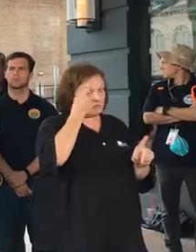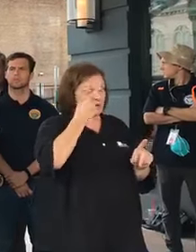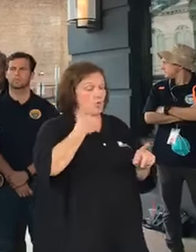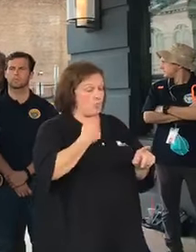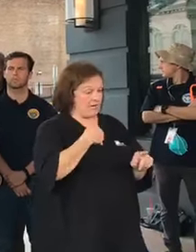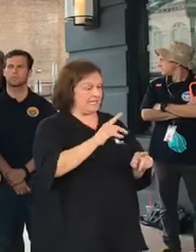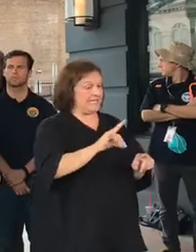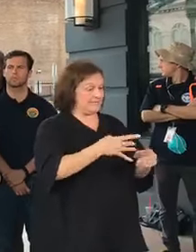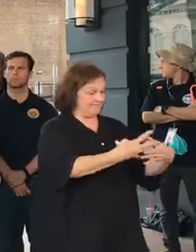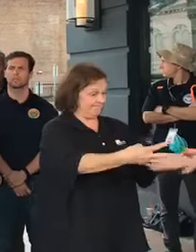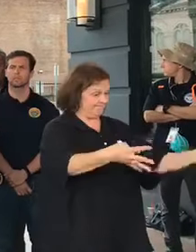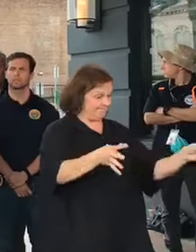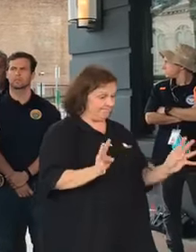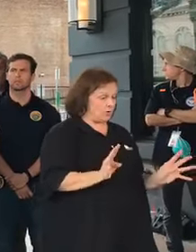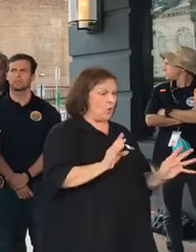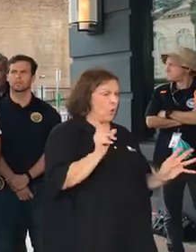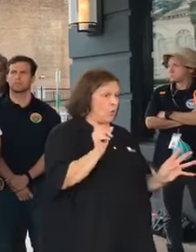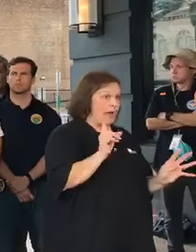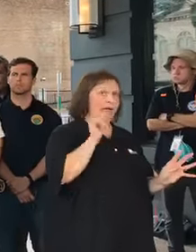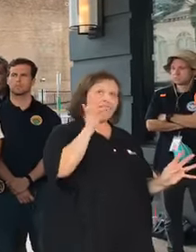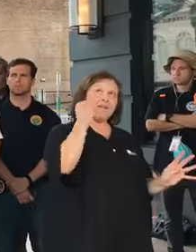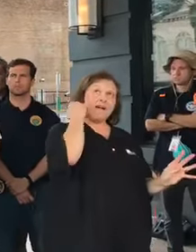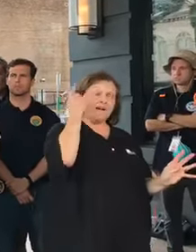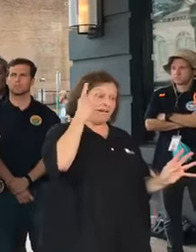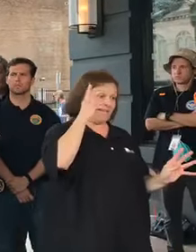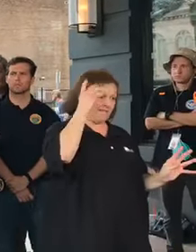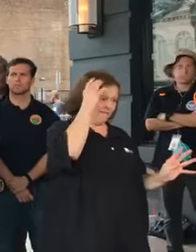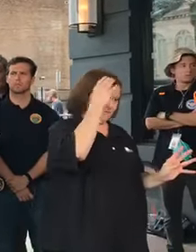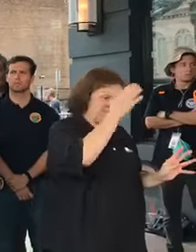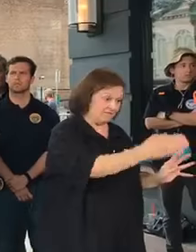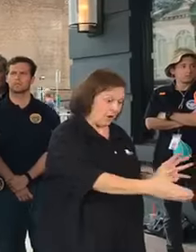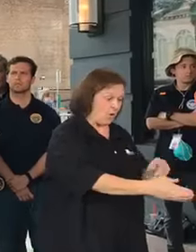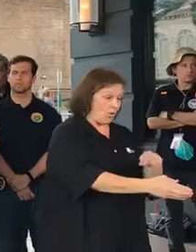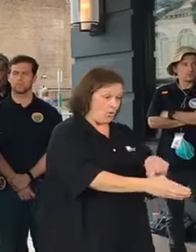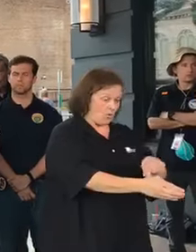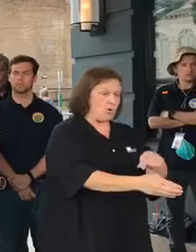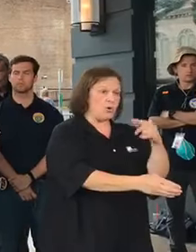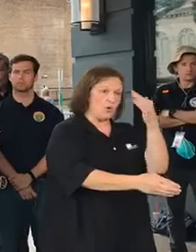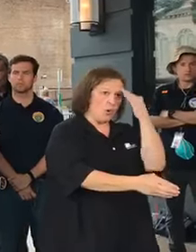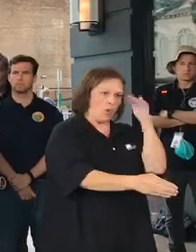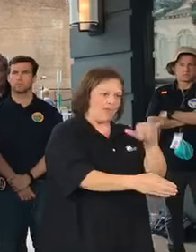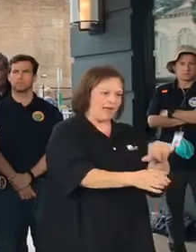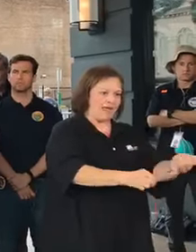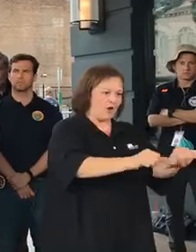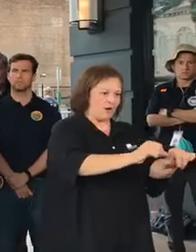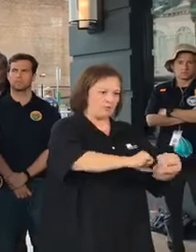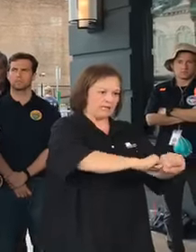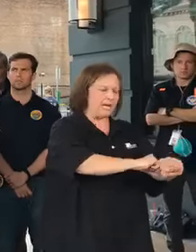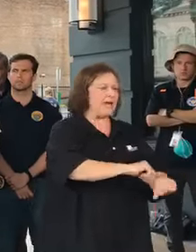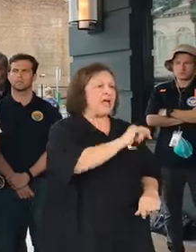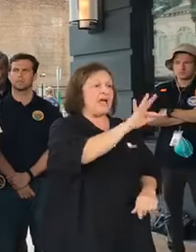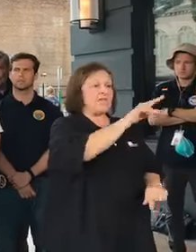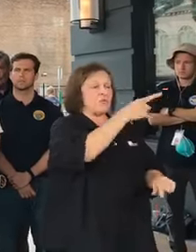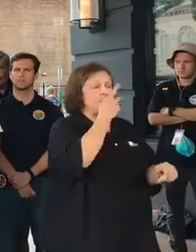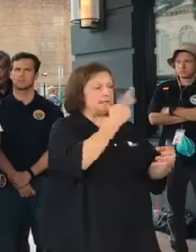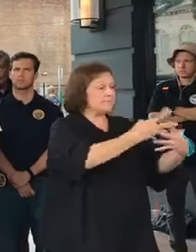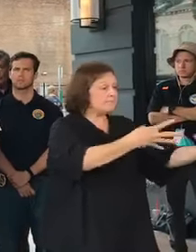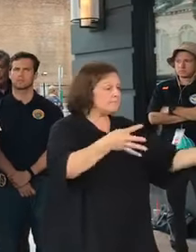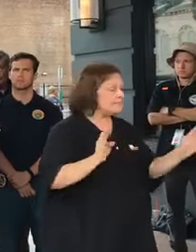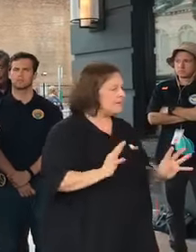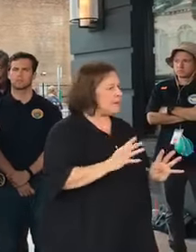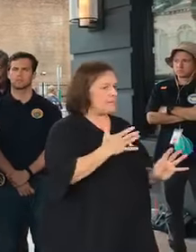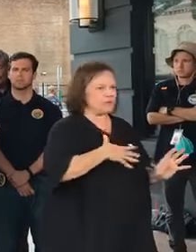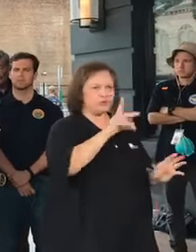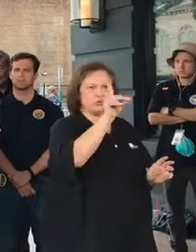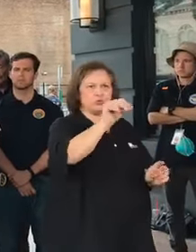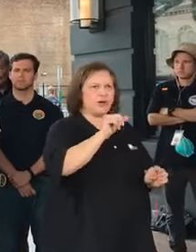is people need to have common sense. If you see a barricade, don't cross it. Don't walk around this building. Don't come sightseeing. So